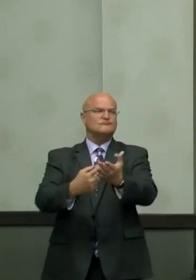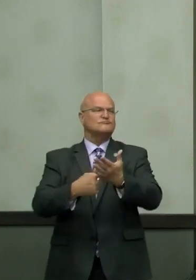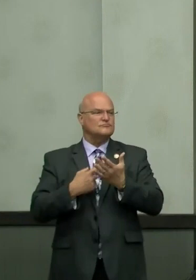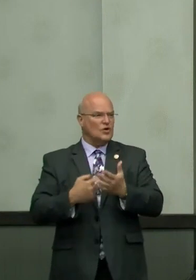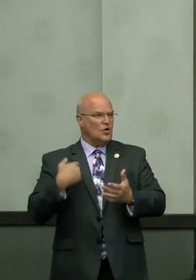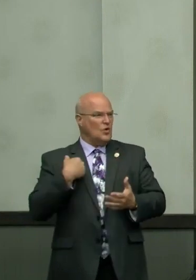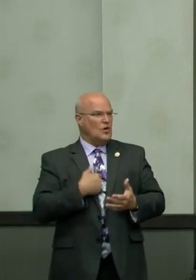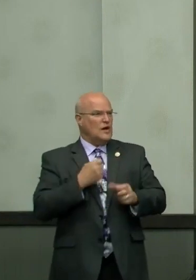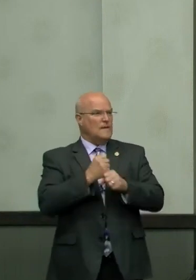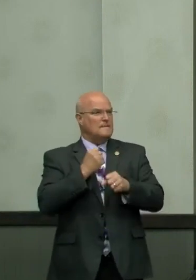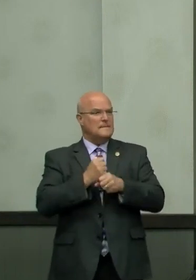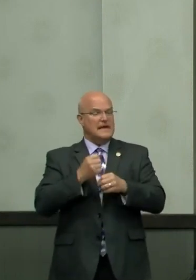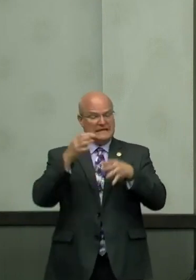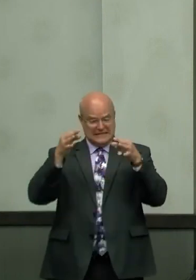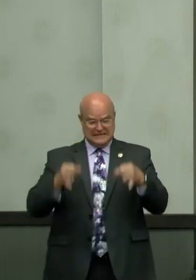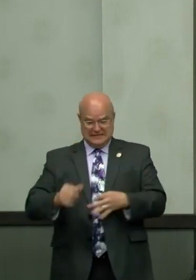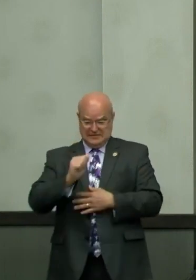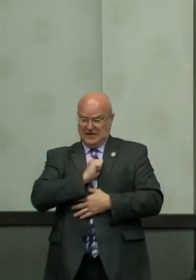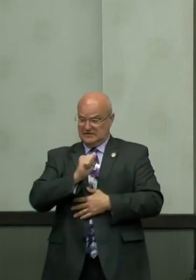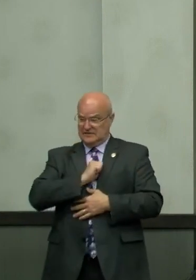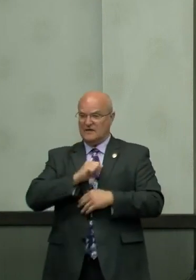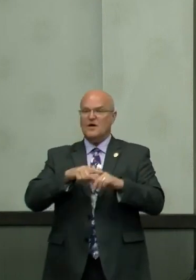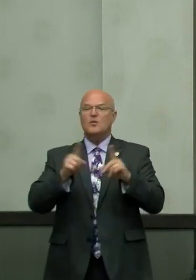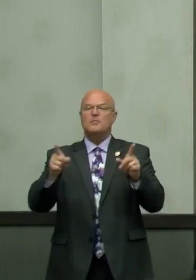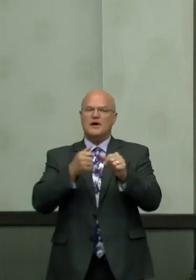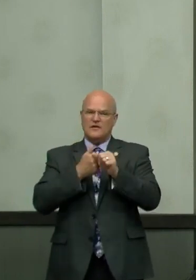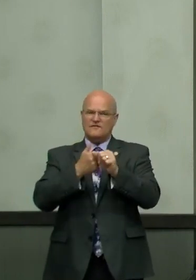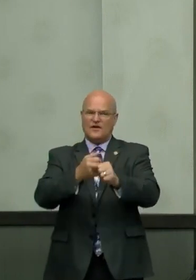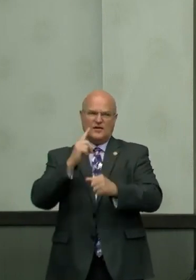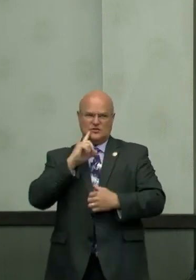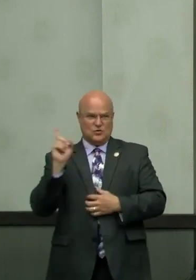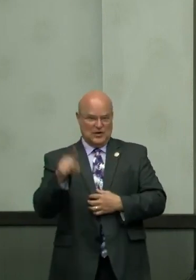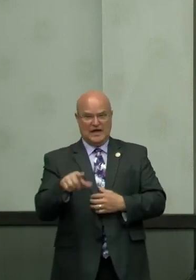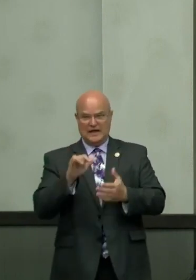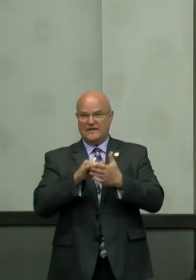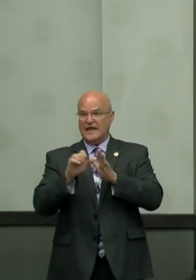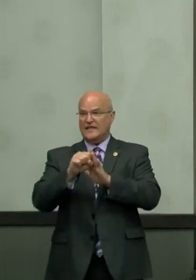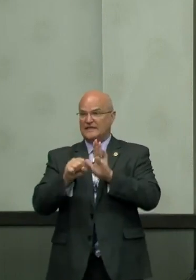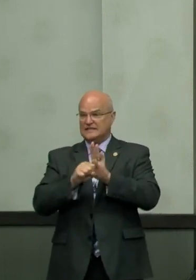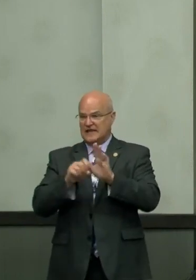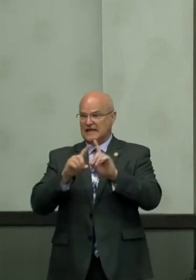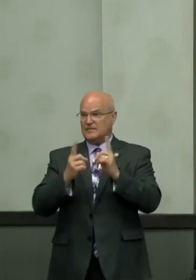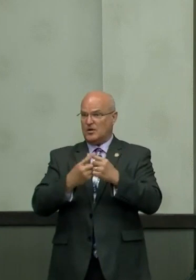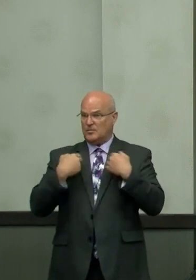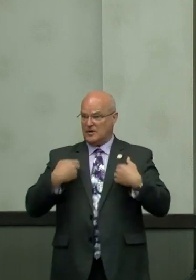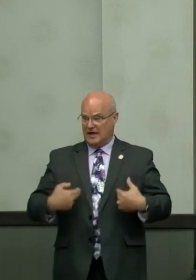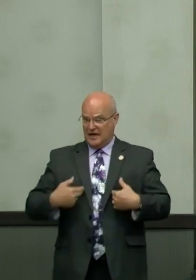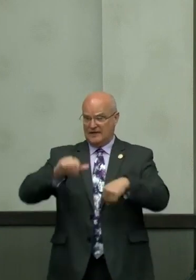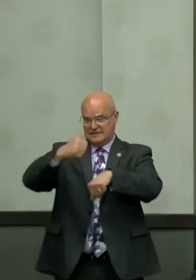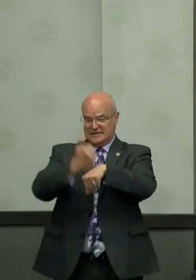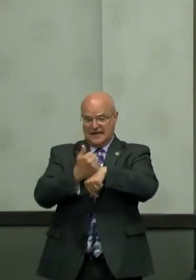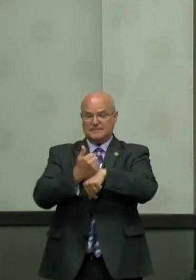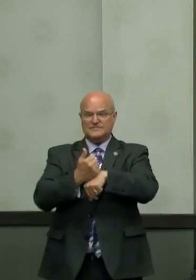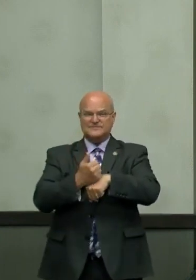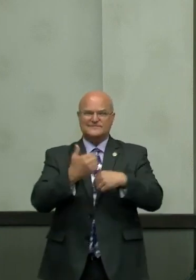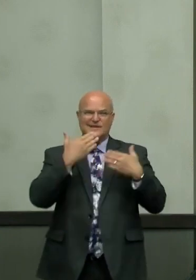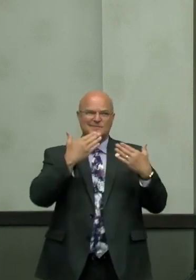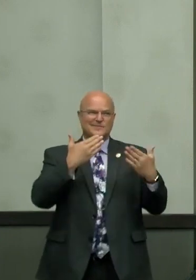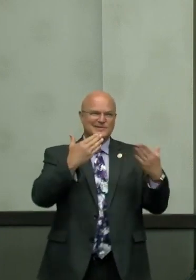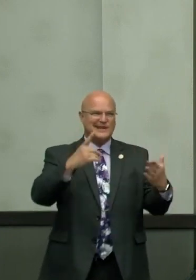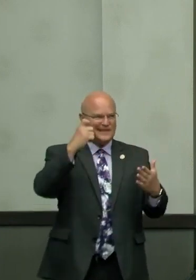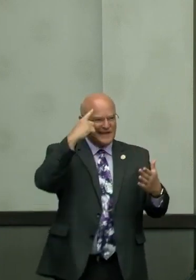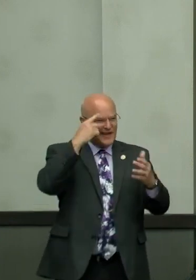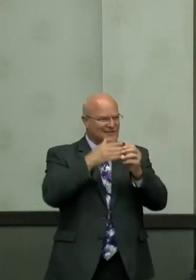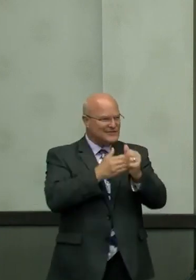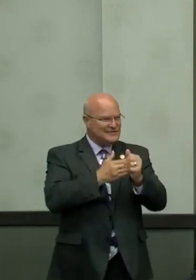us to make some decisions on our own, but yet follow these directives that the state and the Department of Health have put forth. And I appreciate the